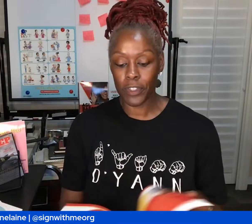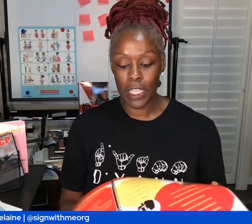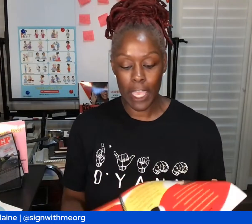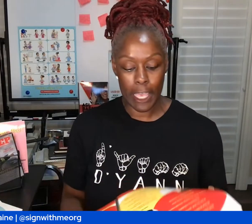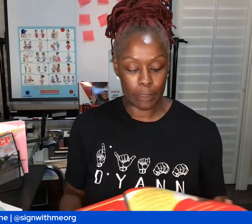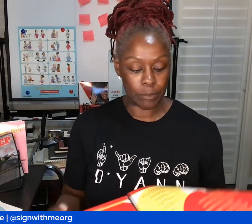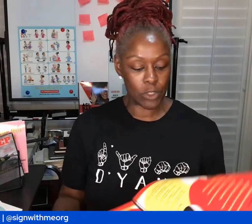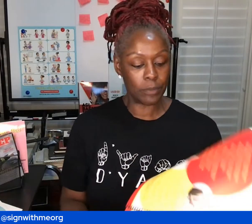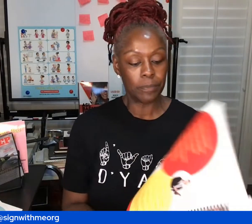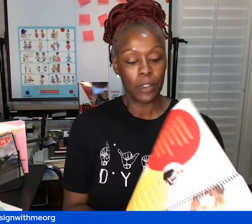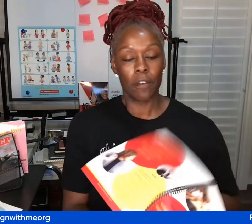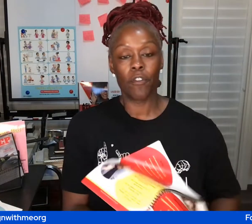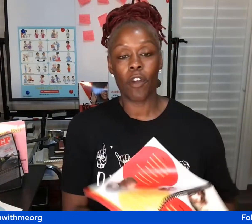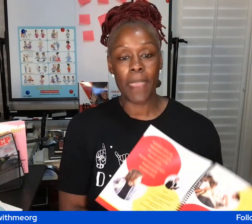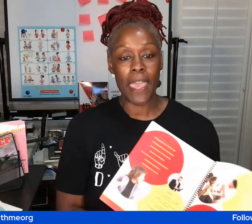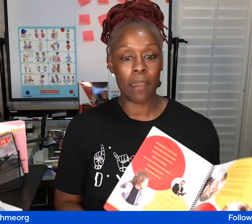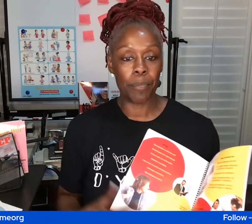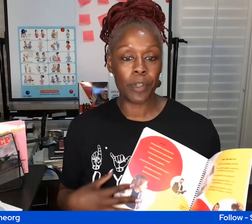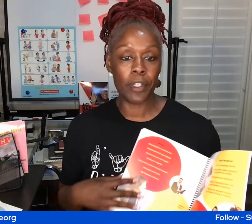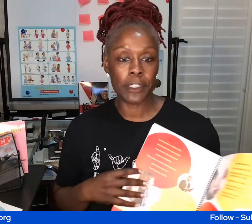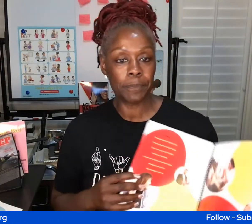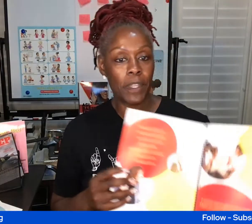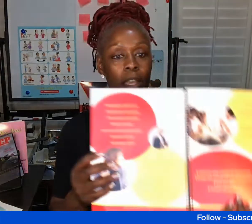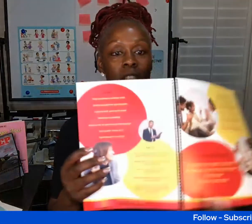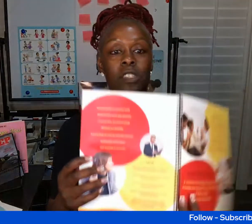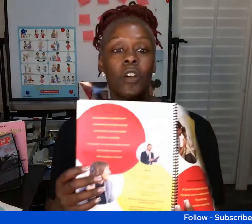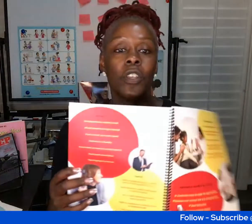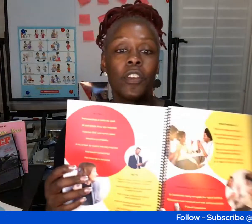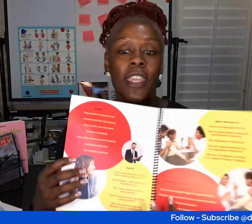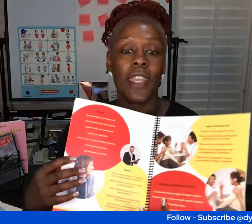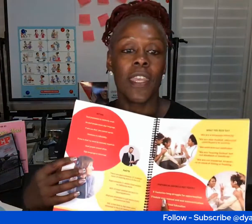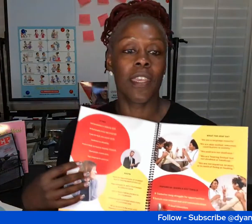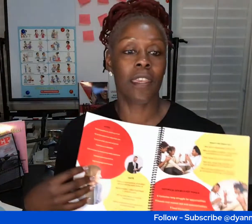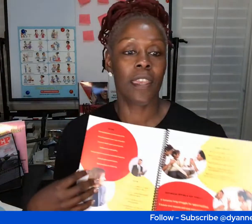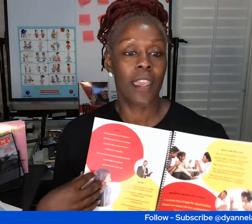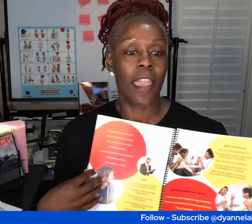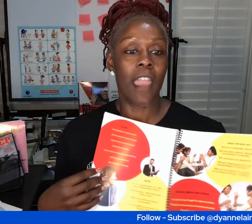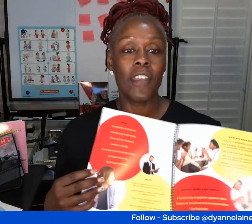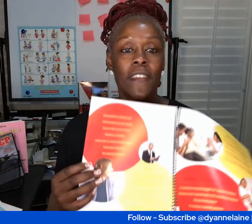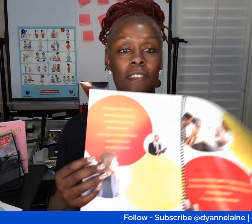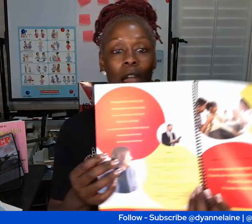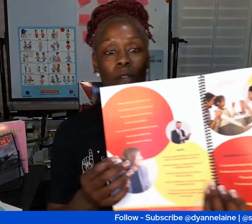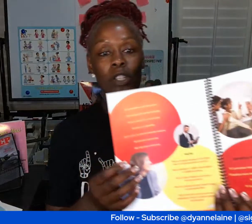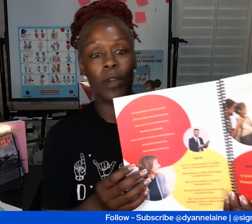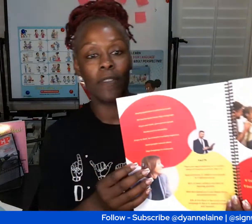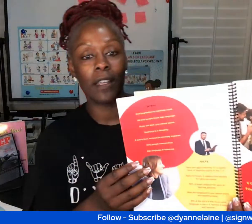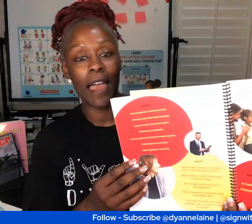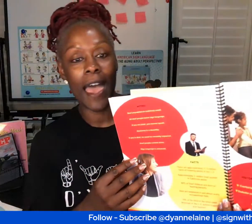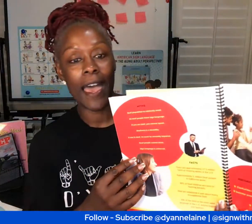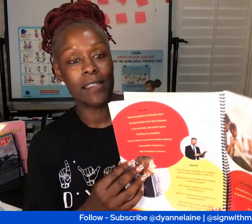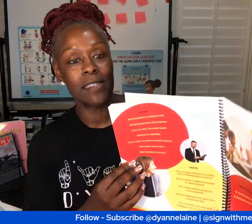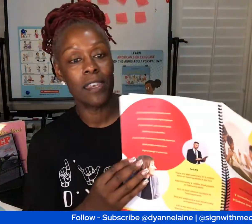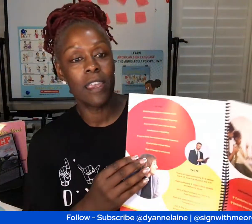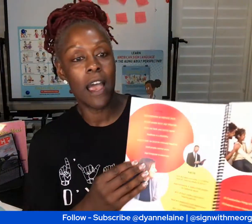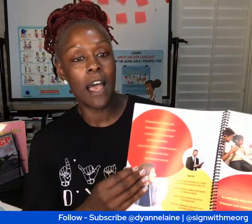beautifully formatted book. And so you're getting everything that we do in the class,